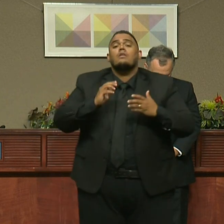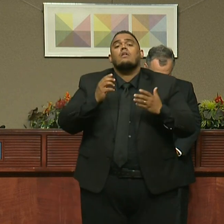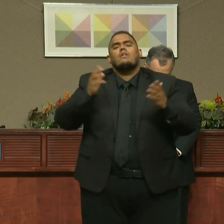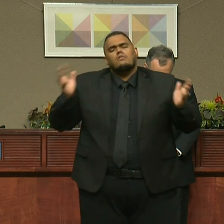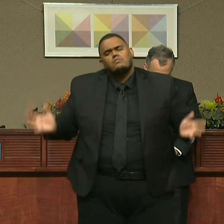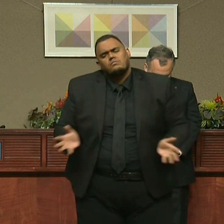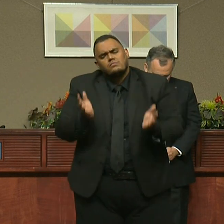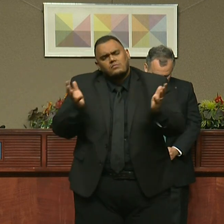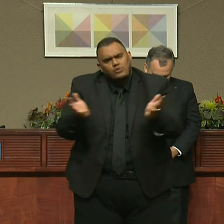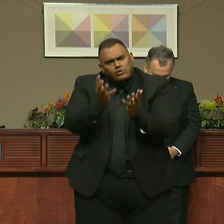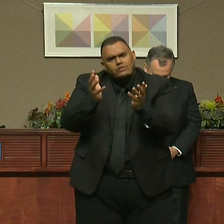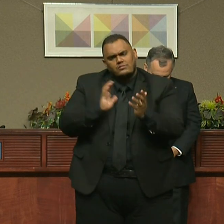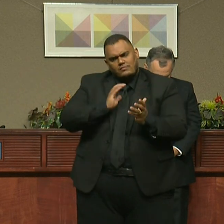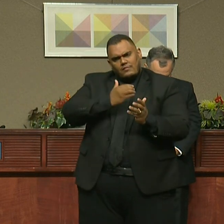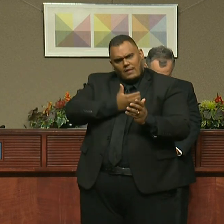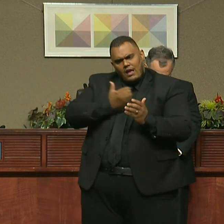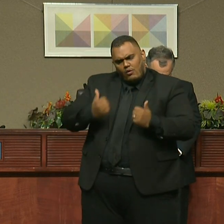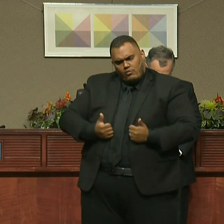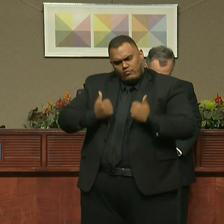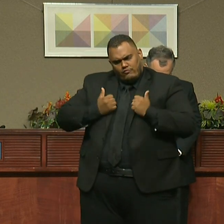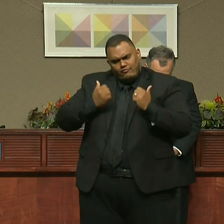website at